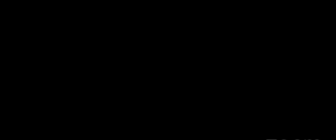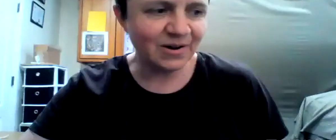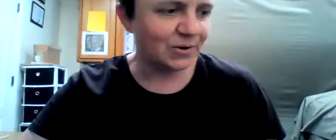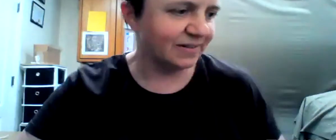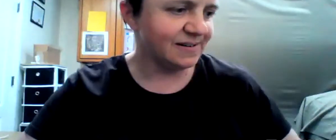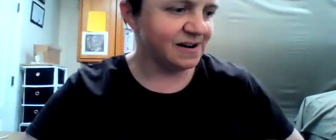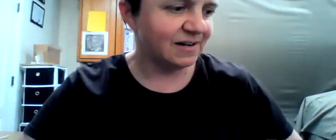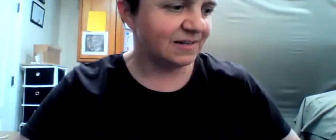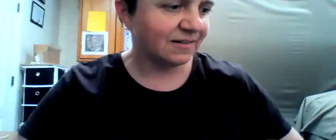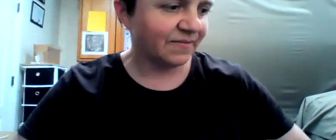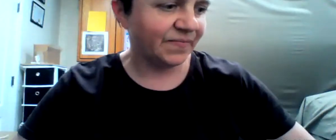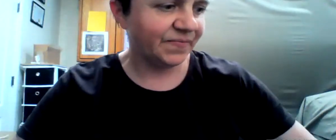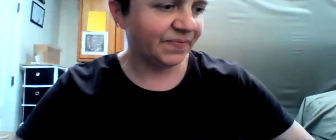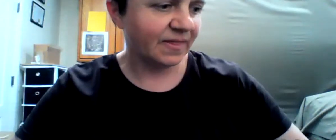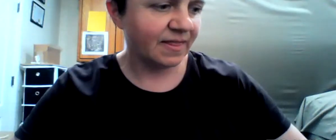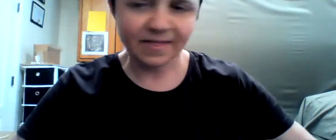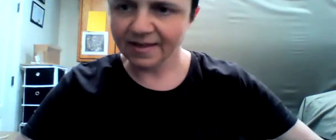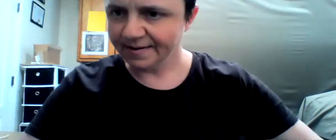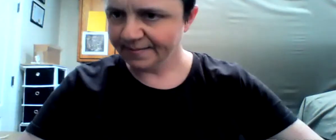Hi. Hello.